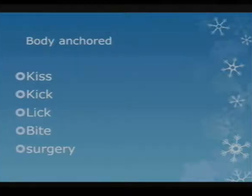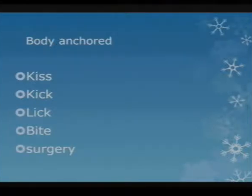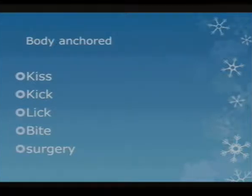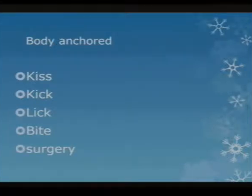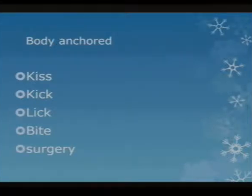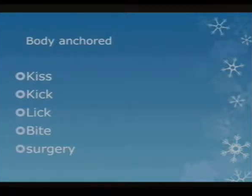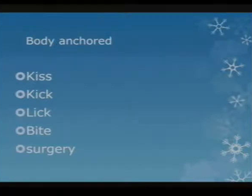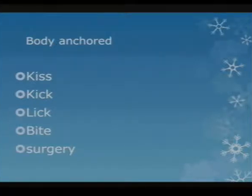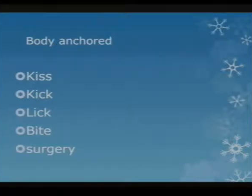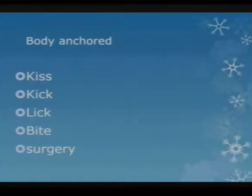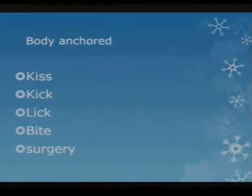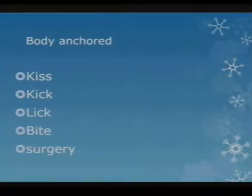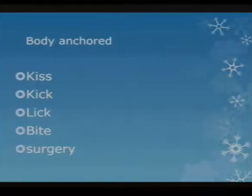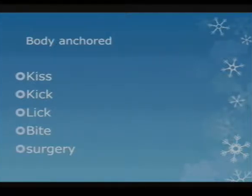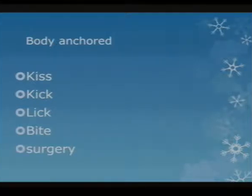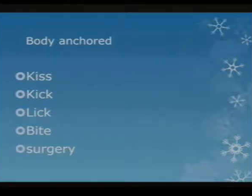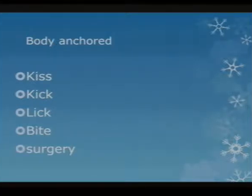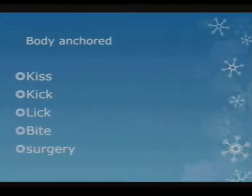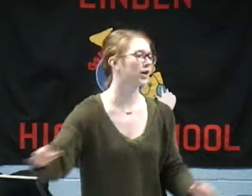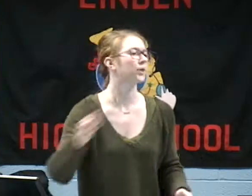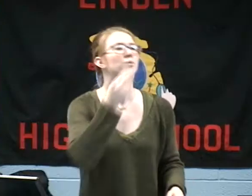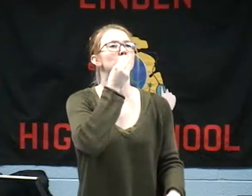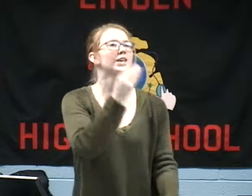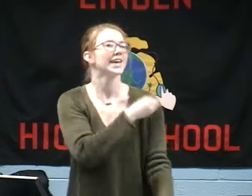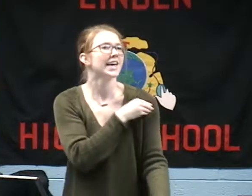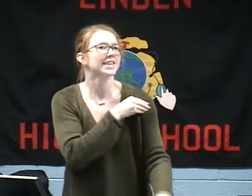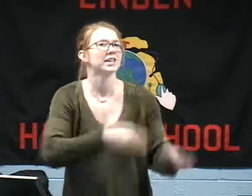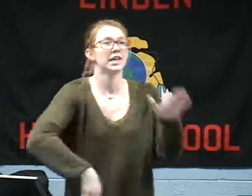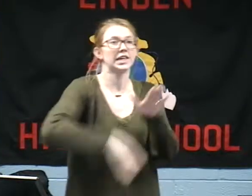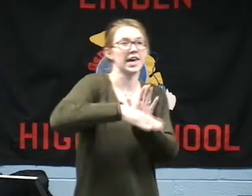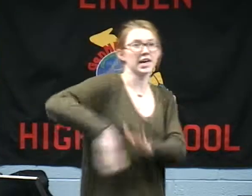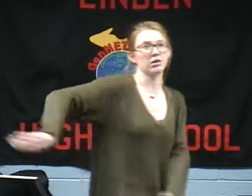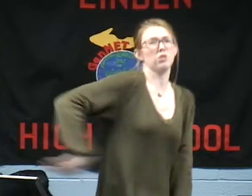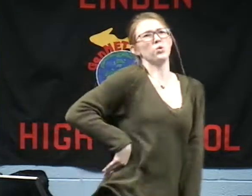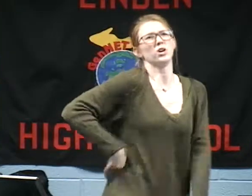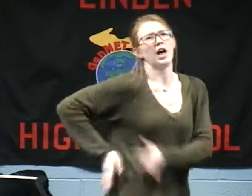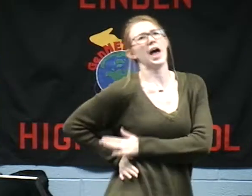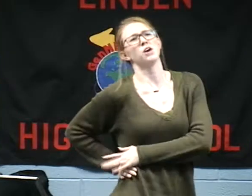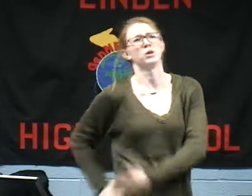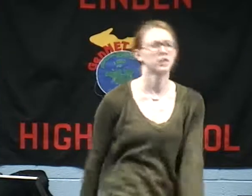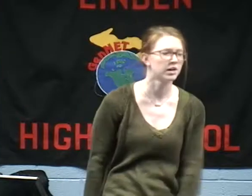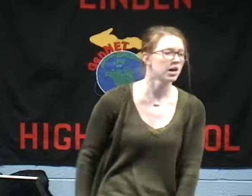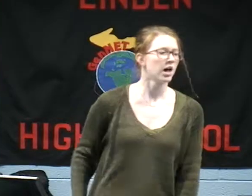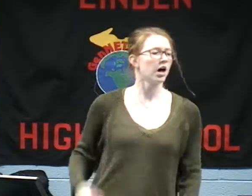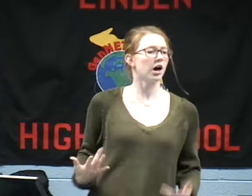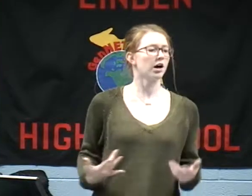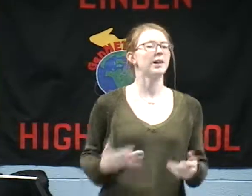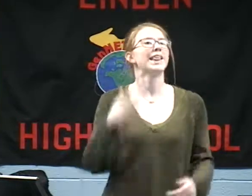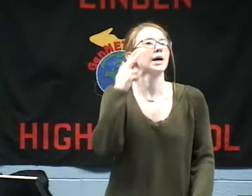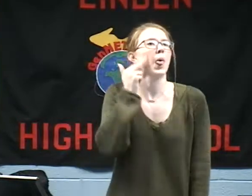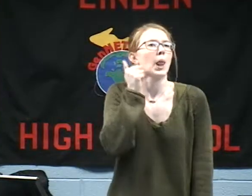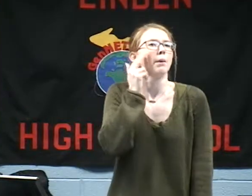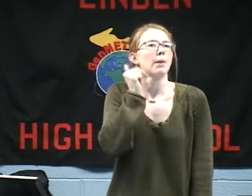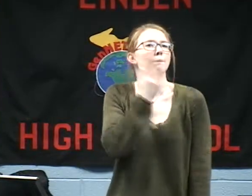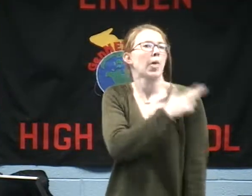Yes. Because we got to talk about animals. So body anchored. Kiss, kick, Ooh, ow. Lick.